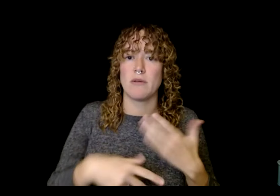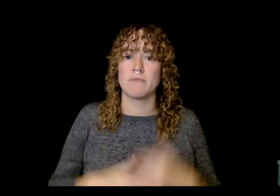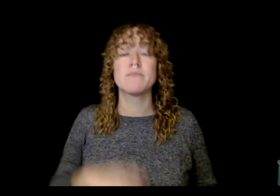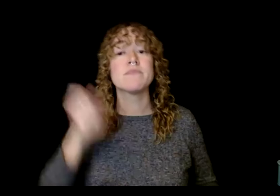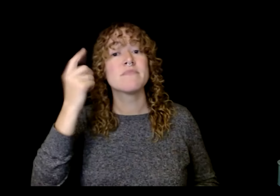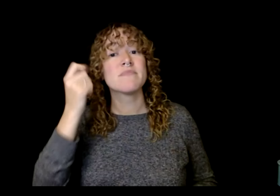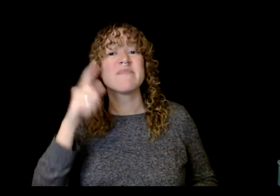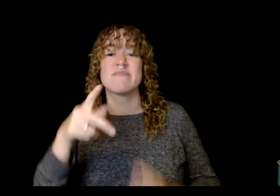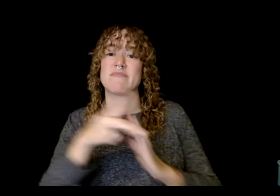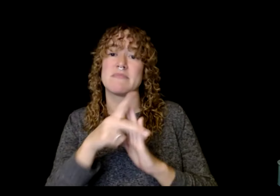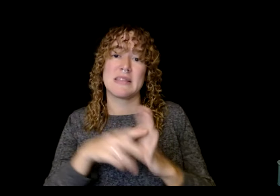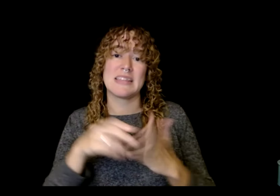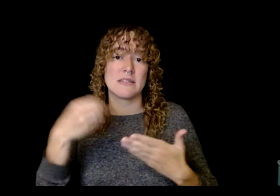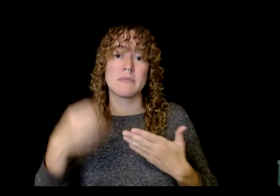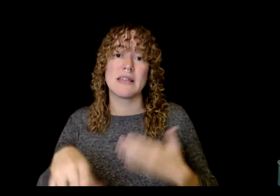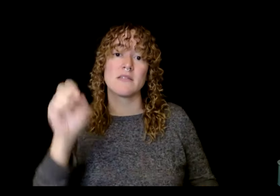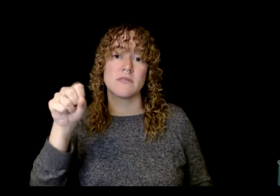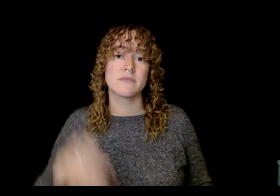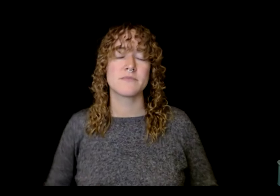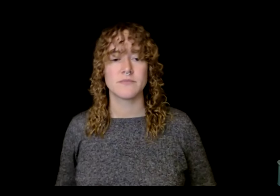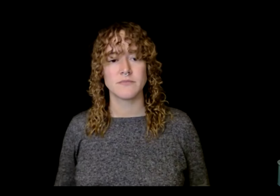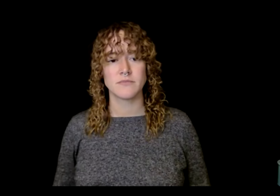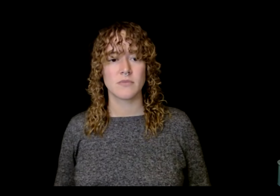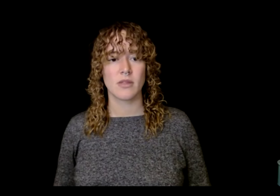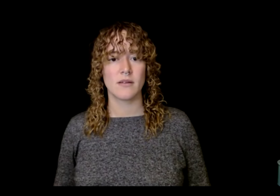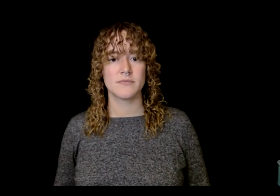expensive policy. And again, with the growth of